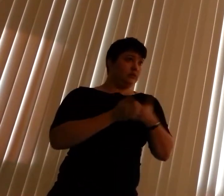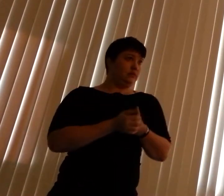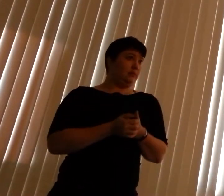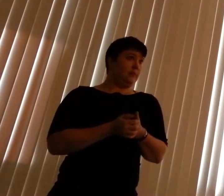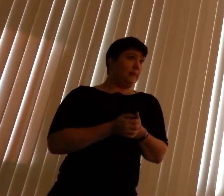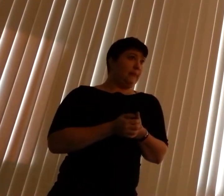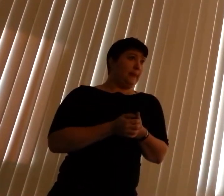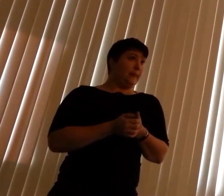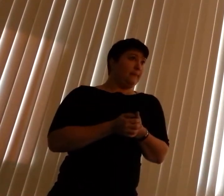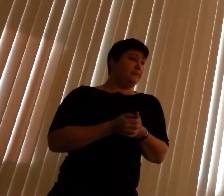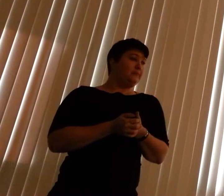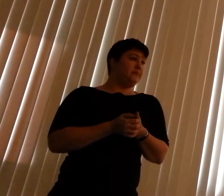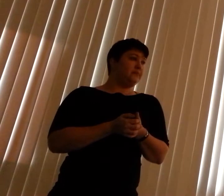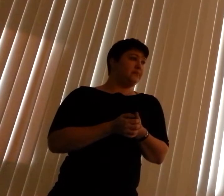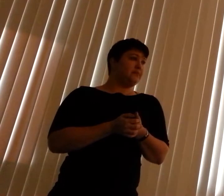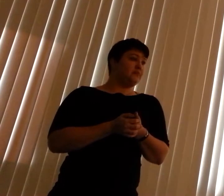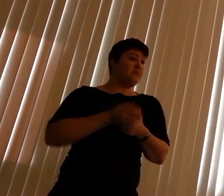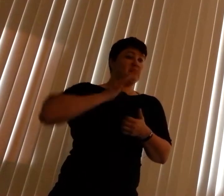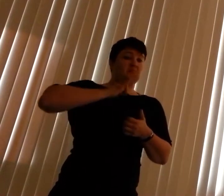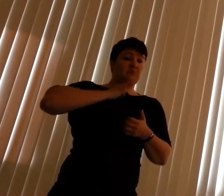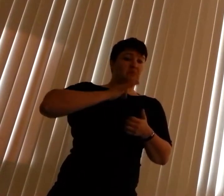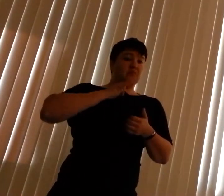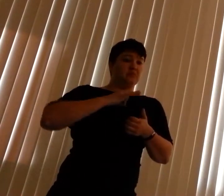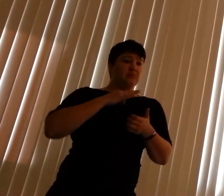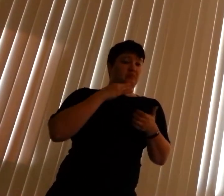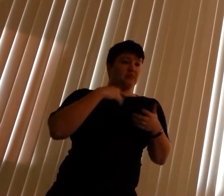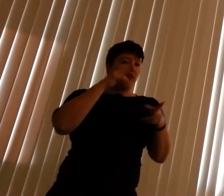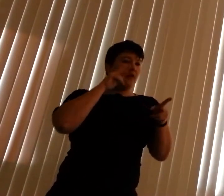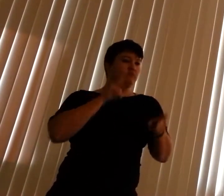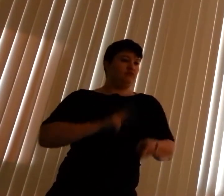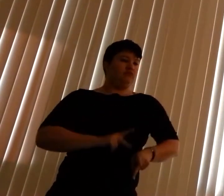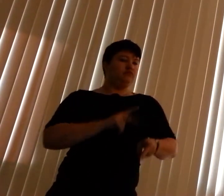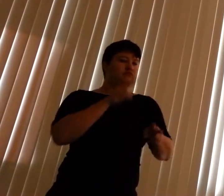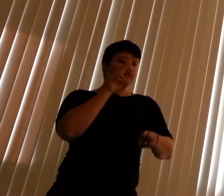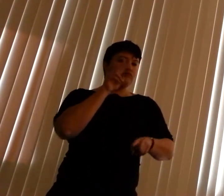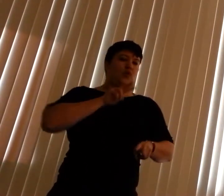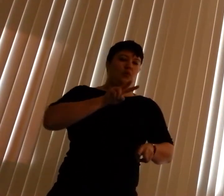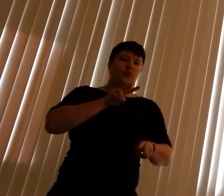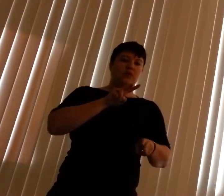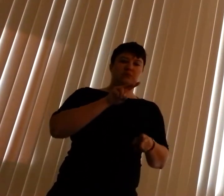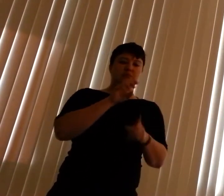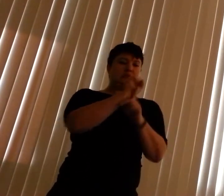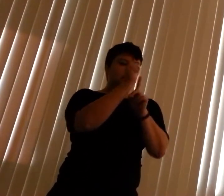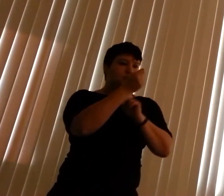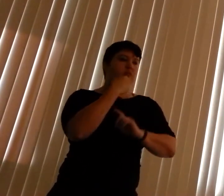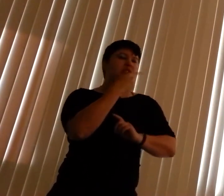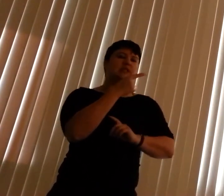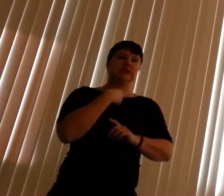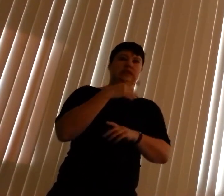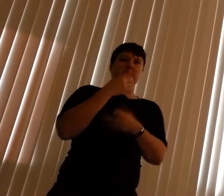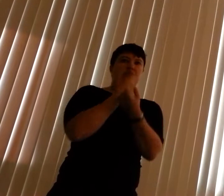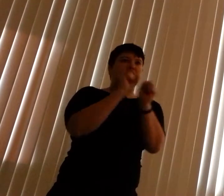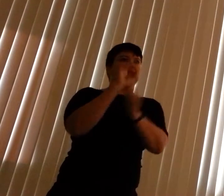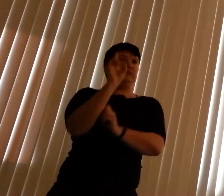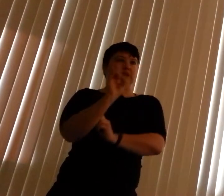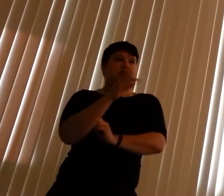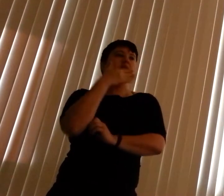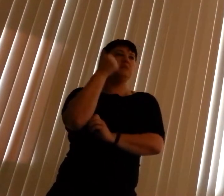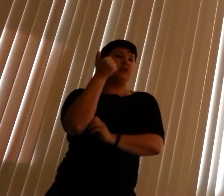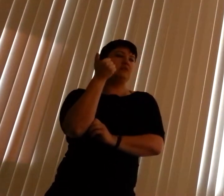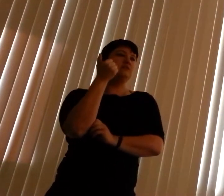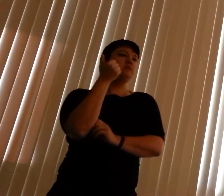Benefit maximizers, of course, would say, save D straight away. That's how you get the most